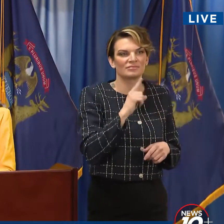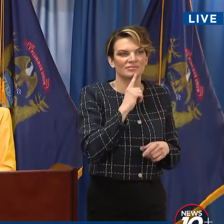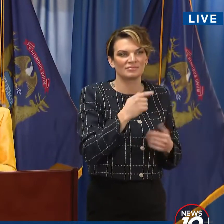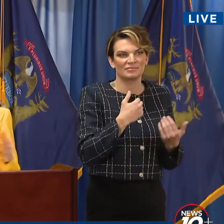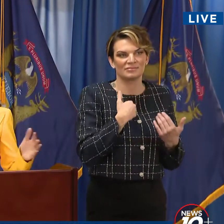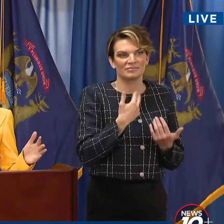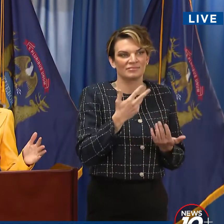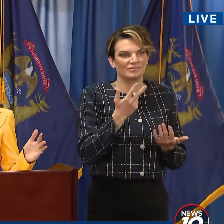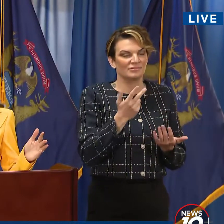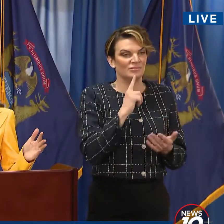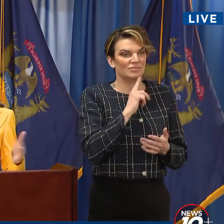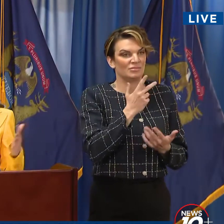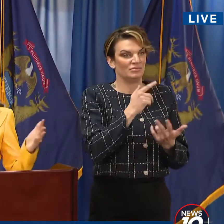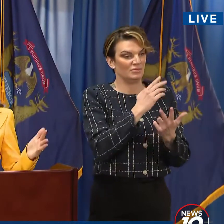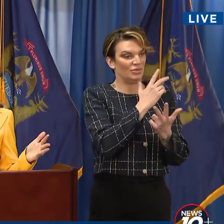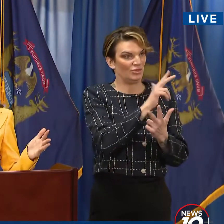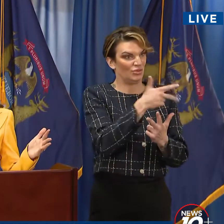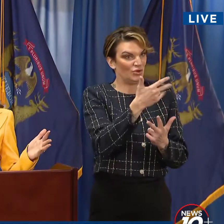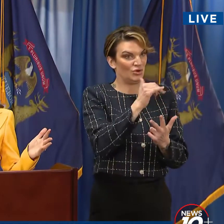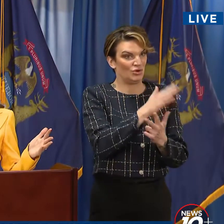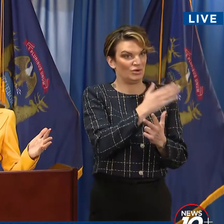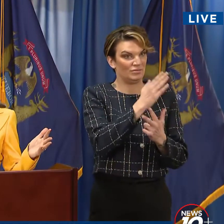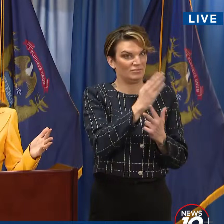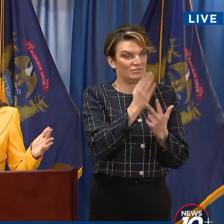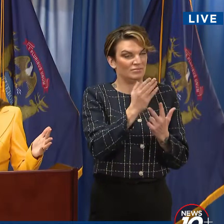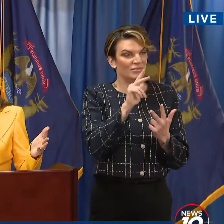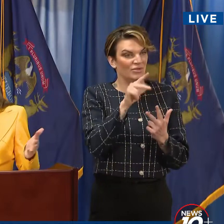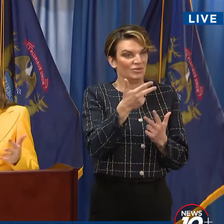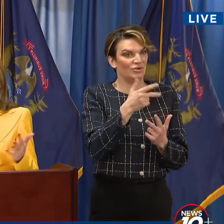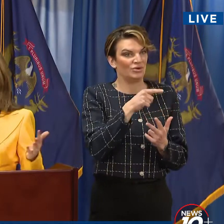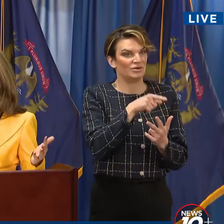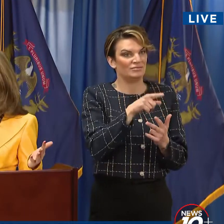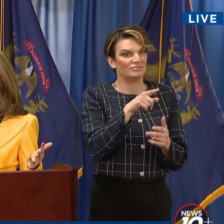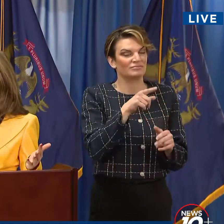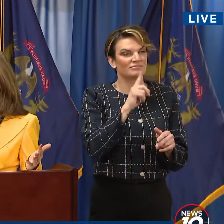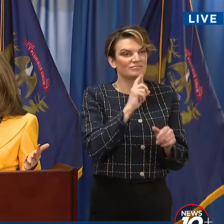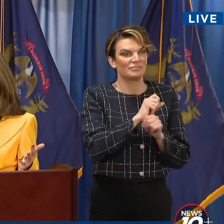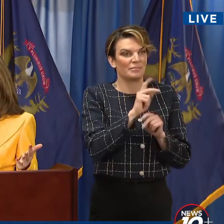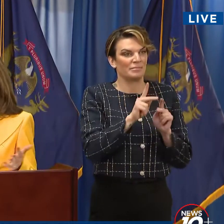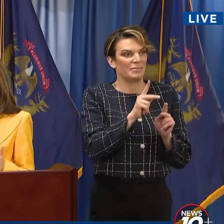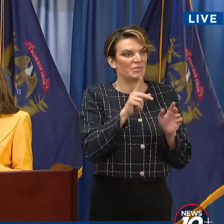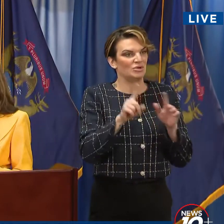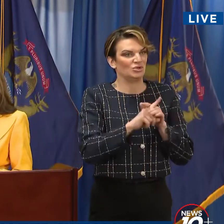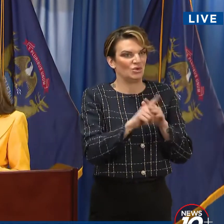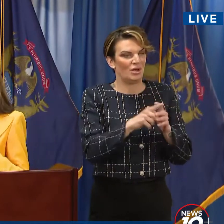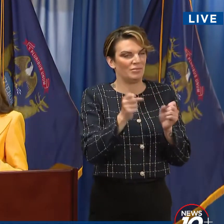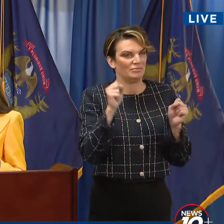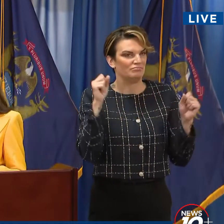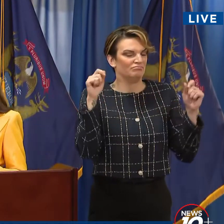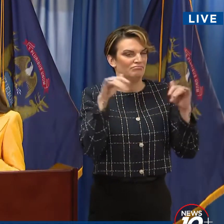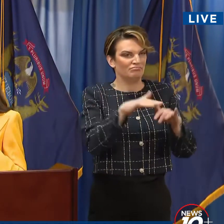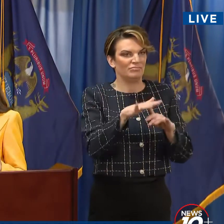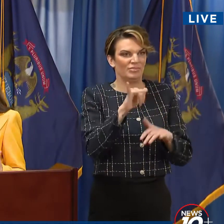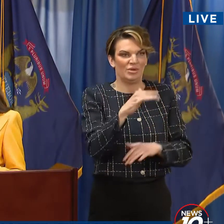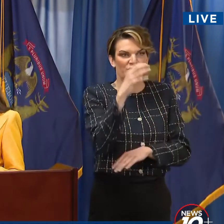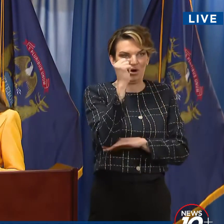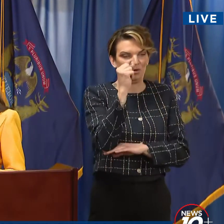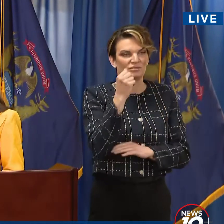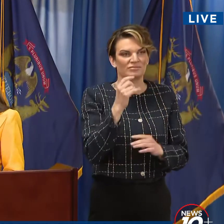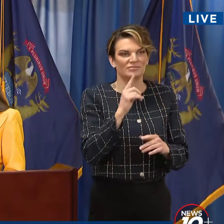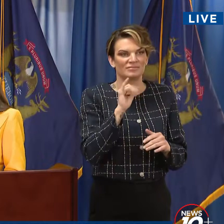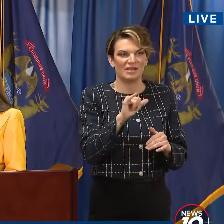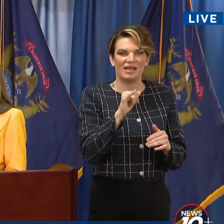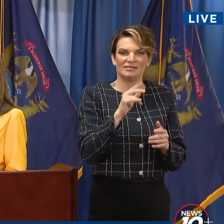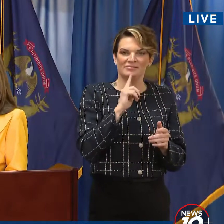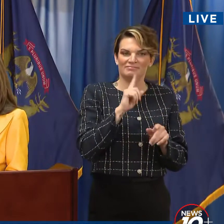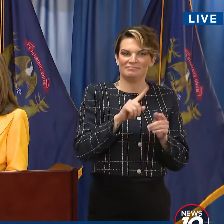had 3 back-to-back. This was our 3rd straight election cycle where voters turned out in record numbers, and that's what we're seeing as a